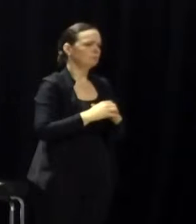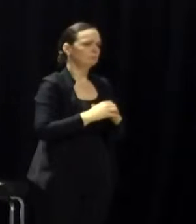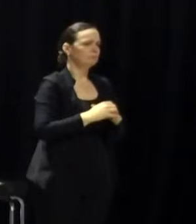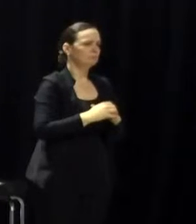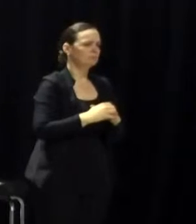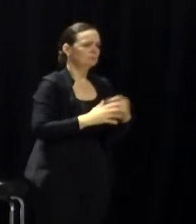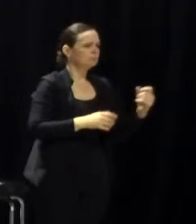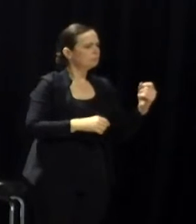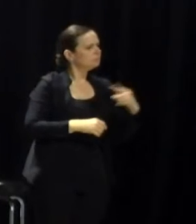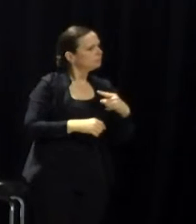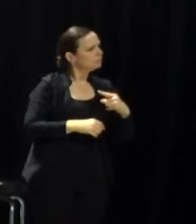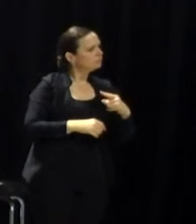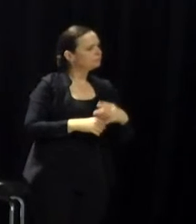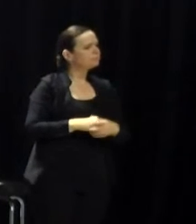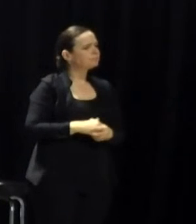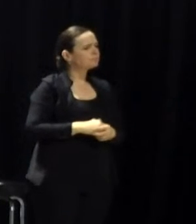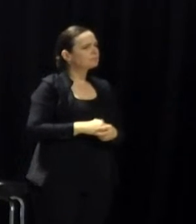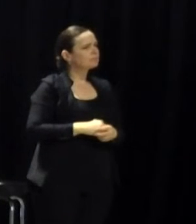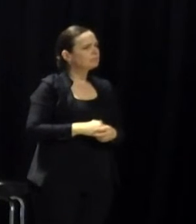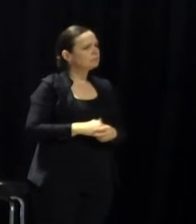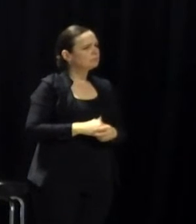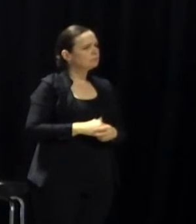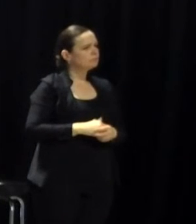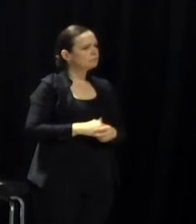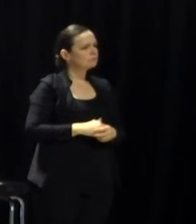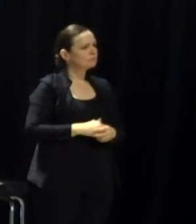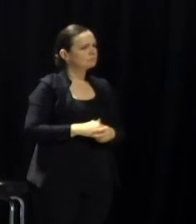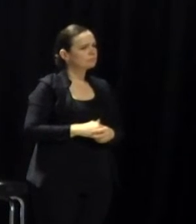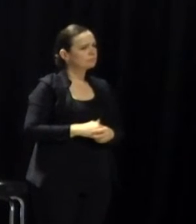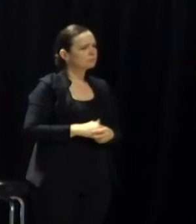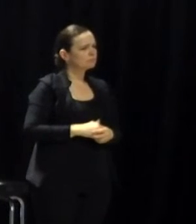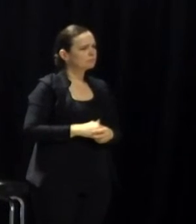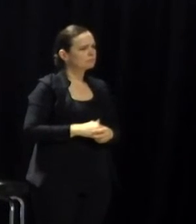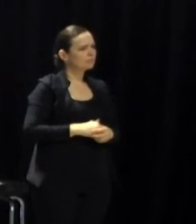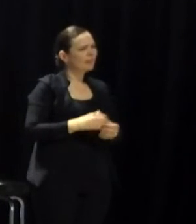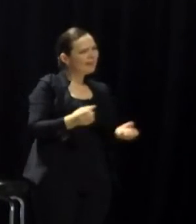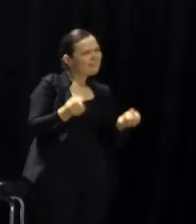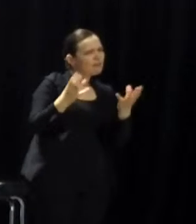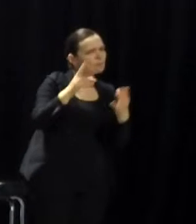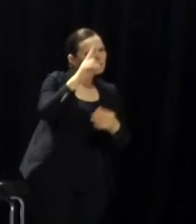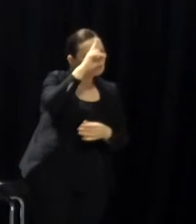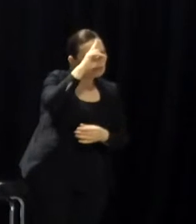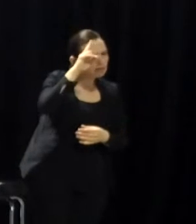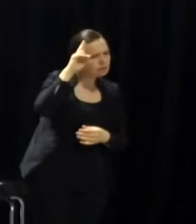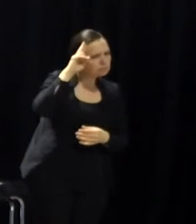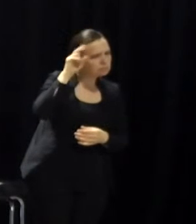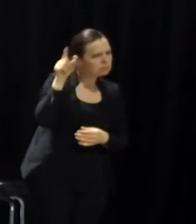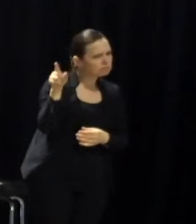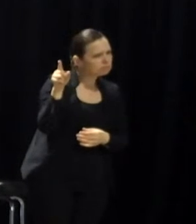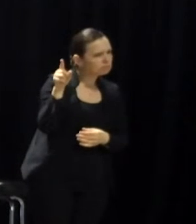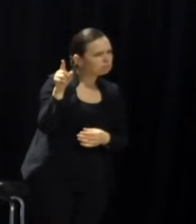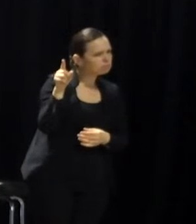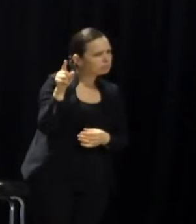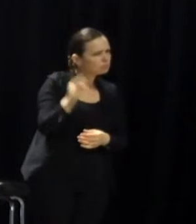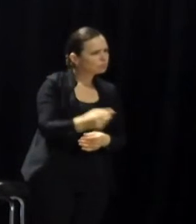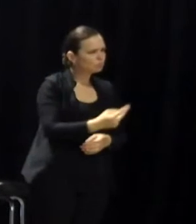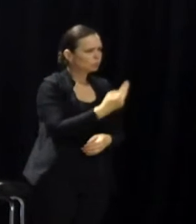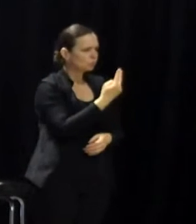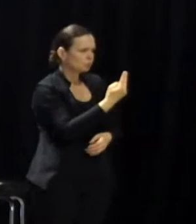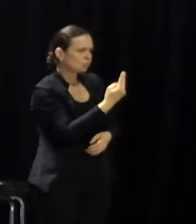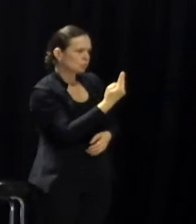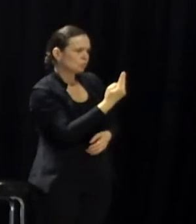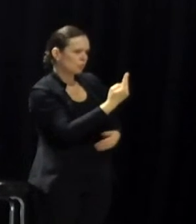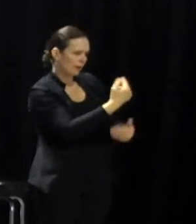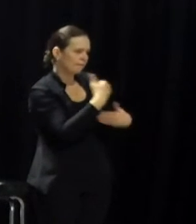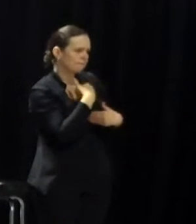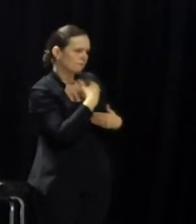And how many hospitals is that being redirected from? That was last week from 2 hospitals.